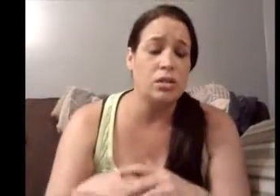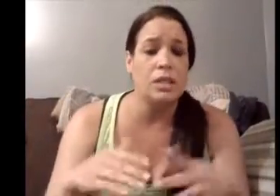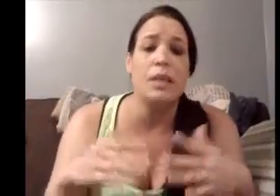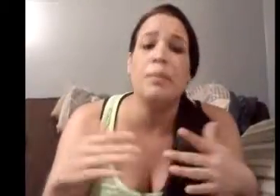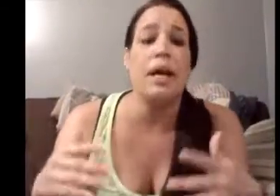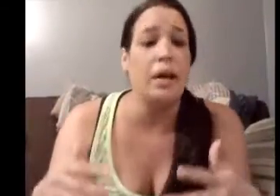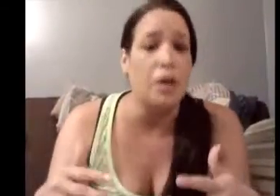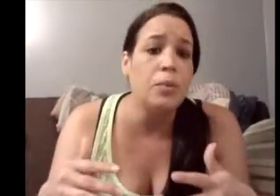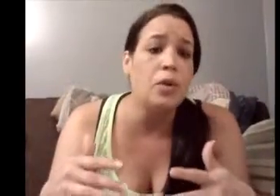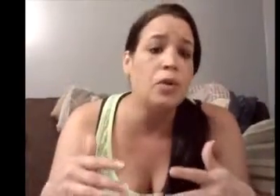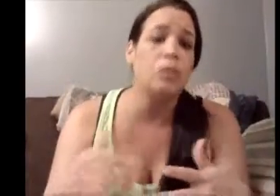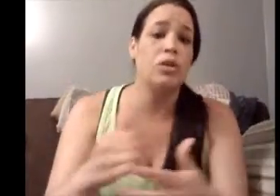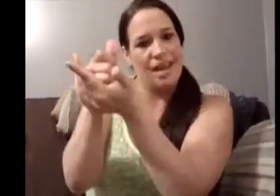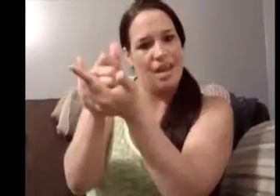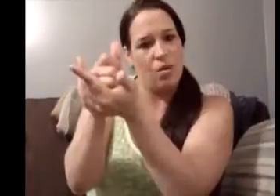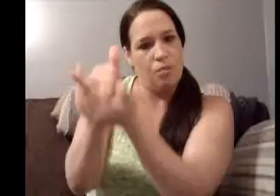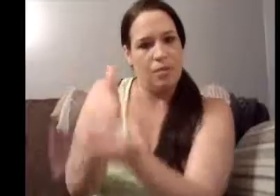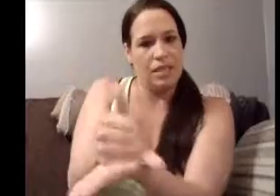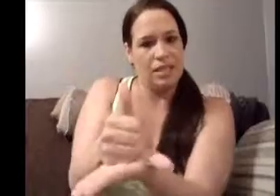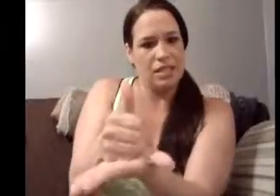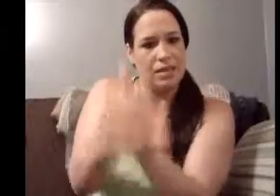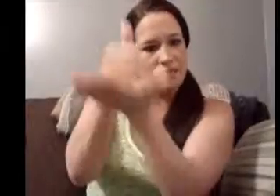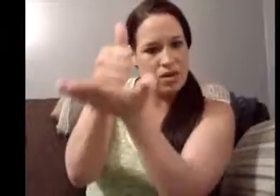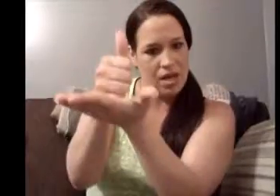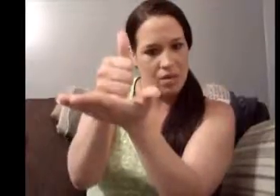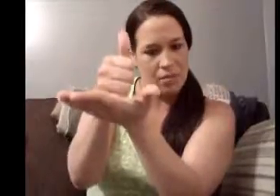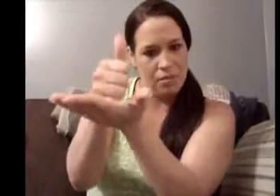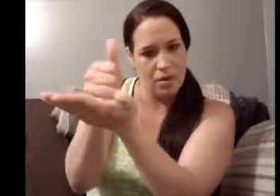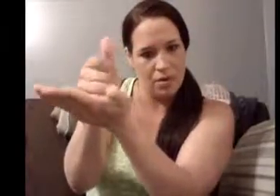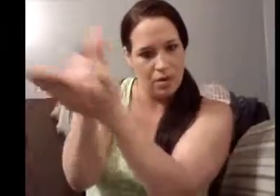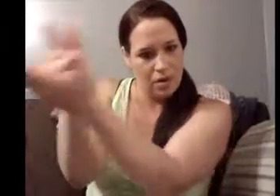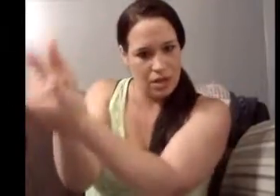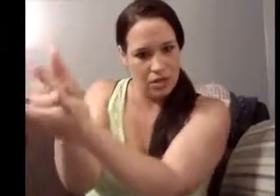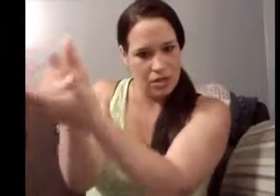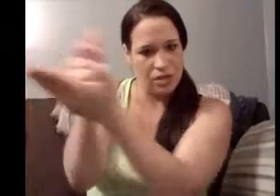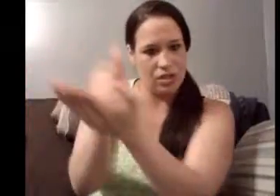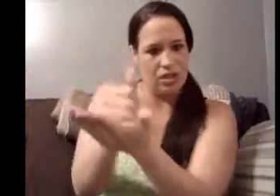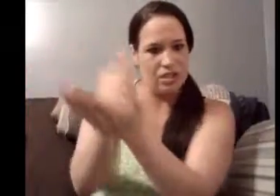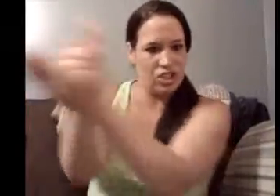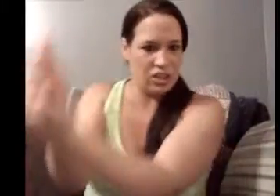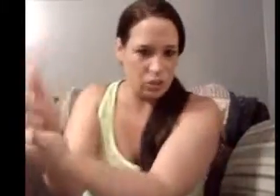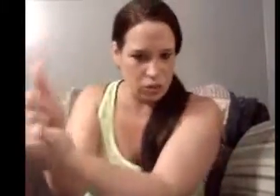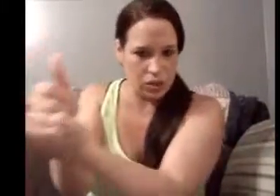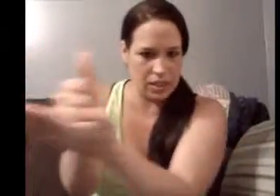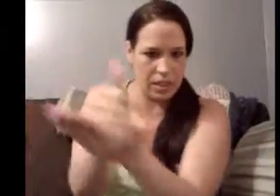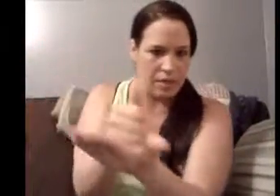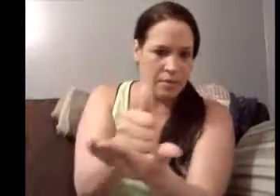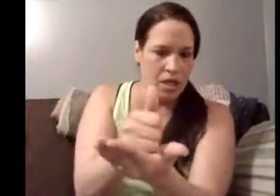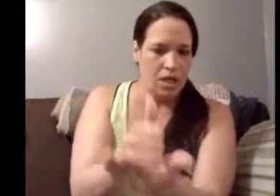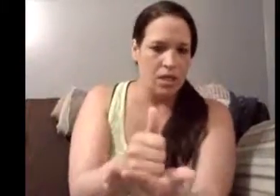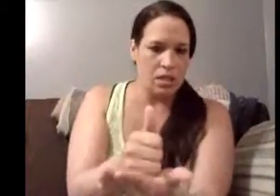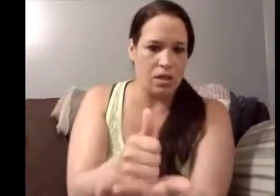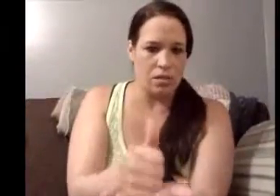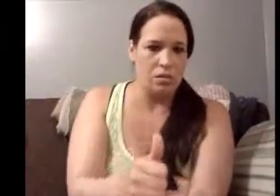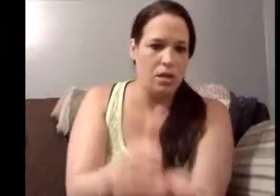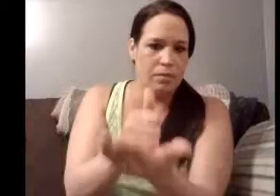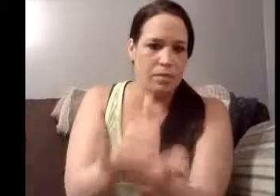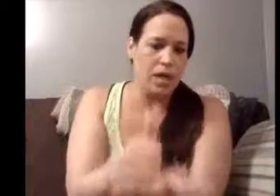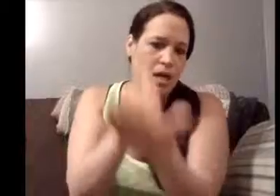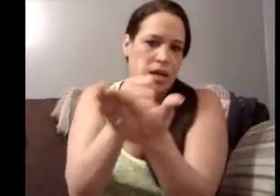want to say, may I help you? You're going to help. This is some help. And you're just going to gesture towards them. So, may I